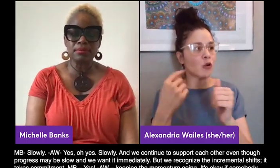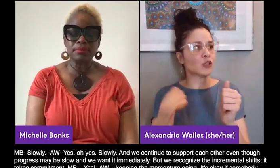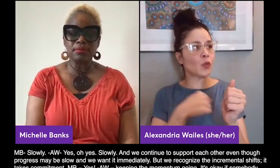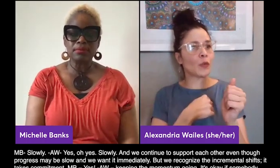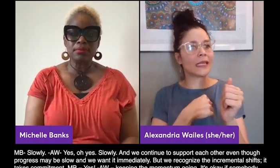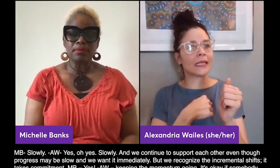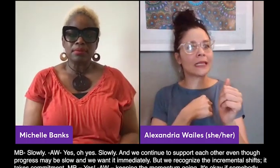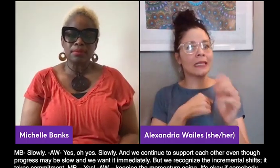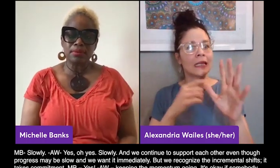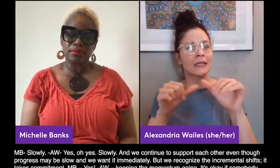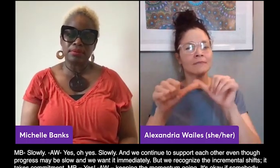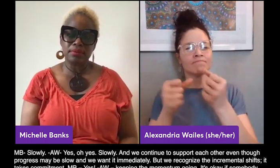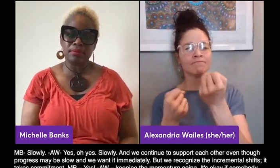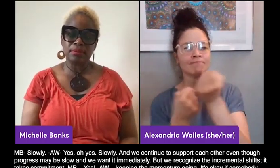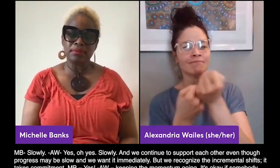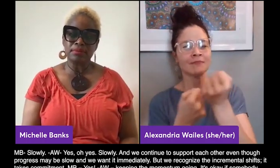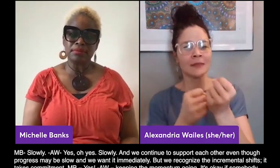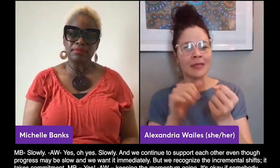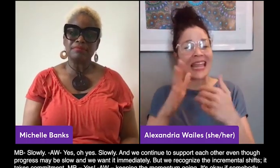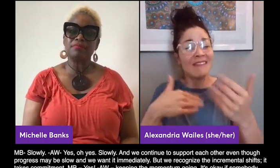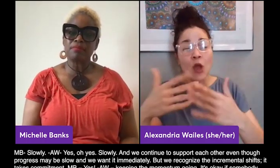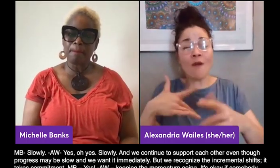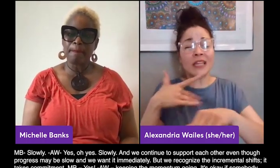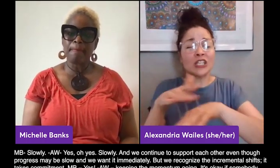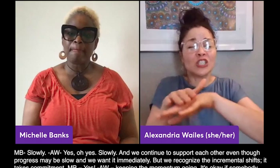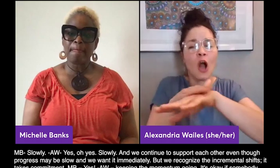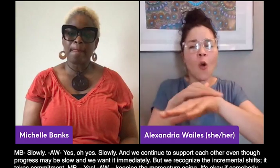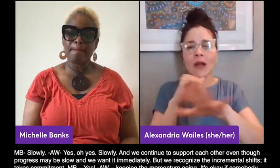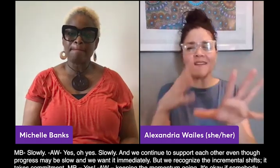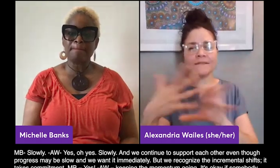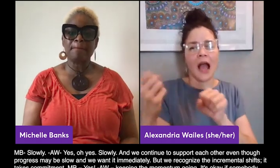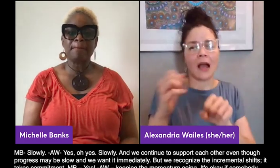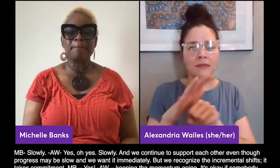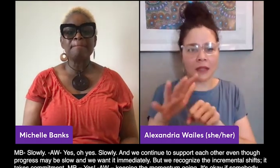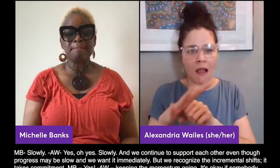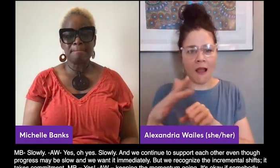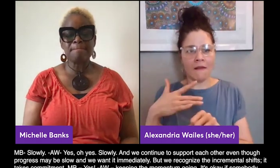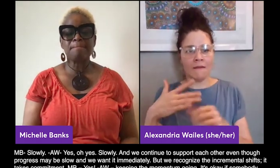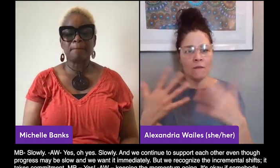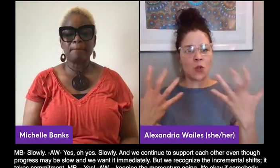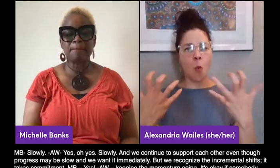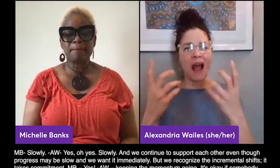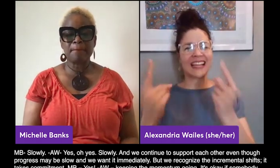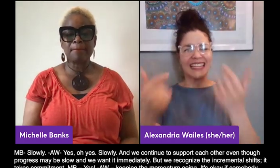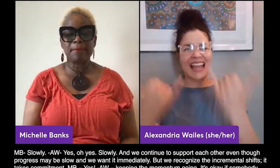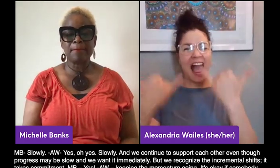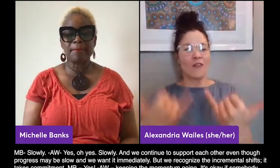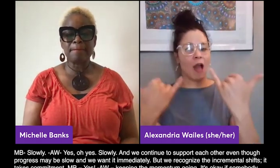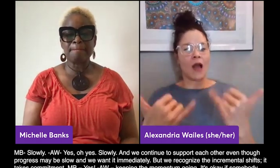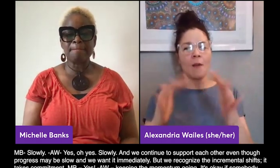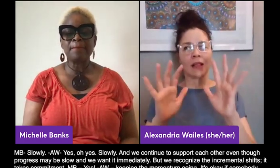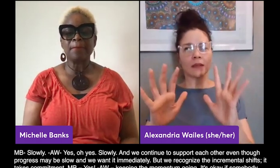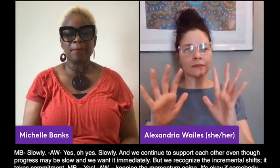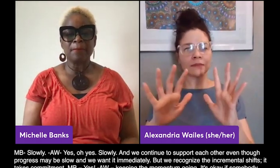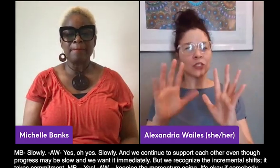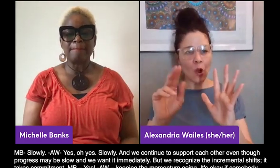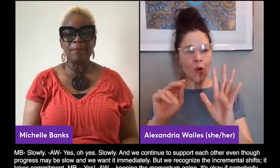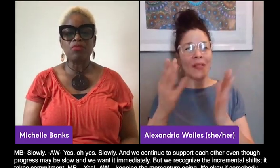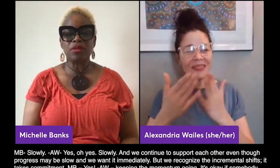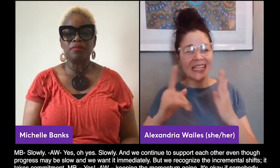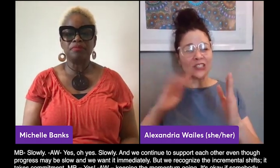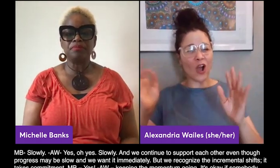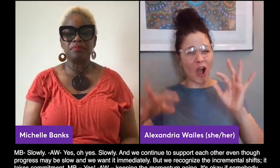and we continue to support each other, even though progress may be slow and we want it immediately, but we recognize